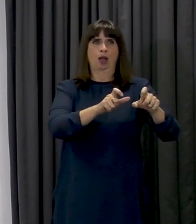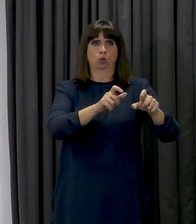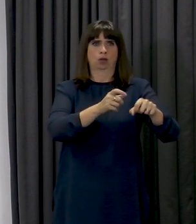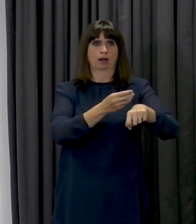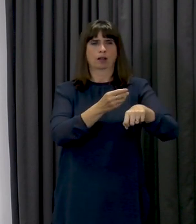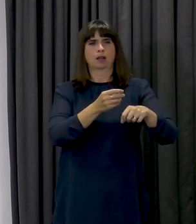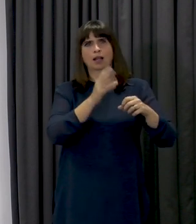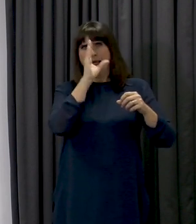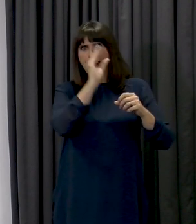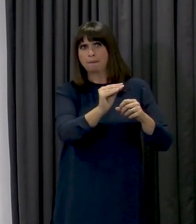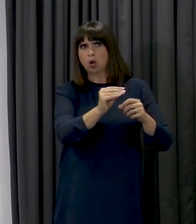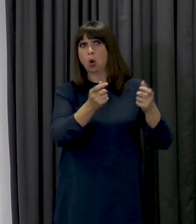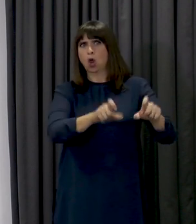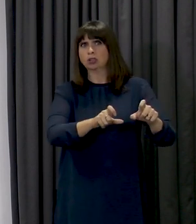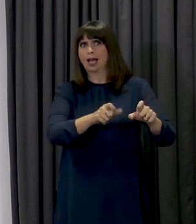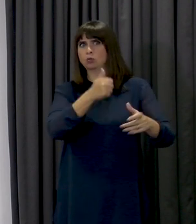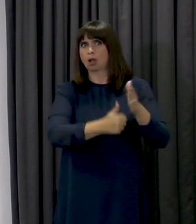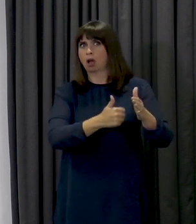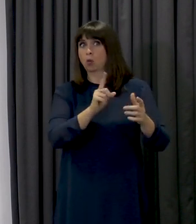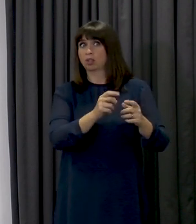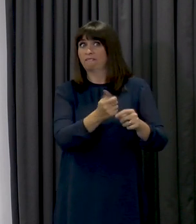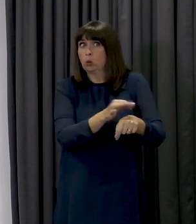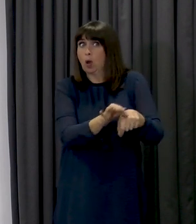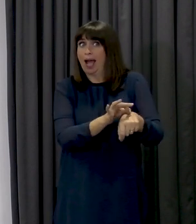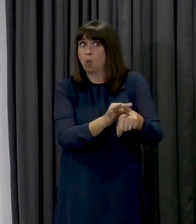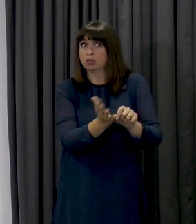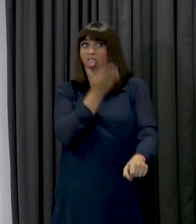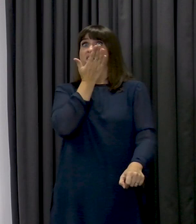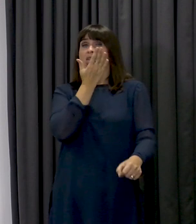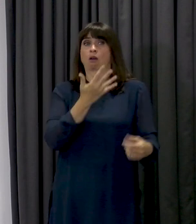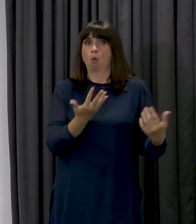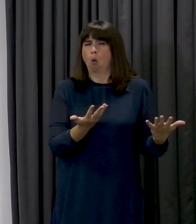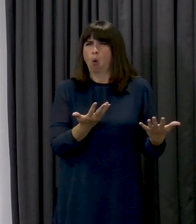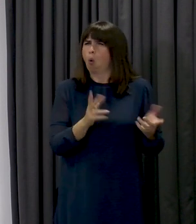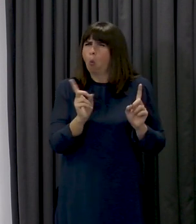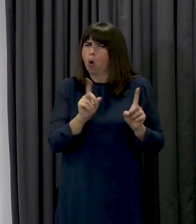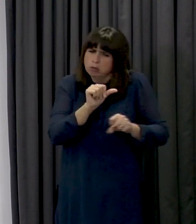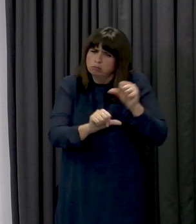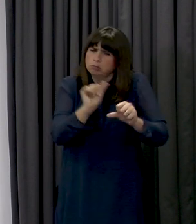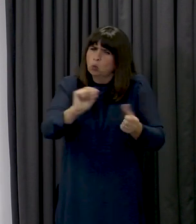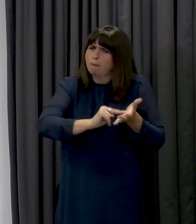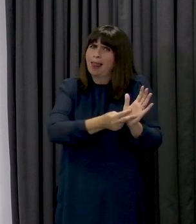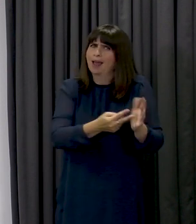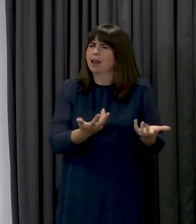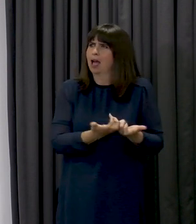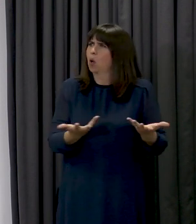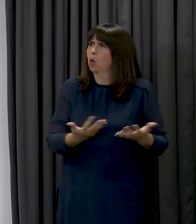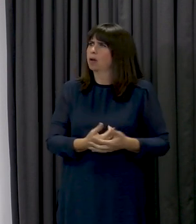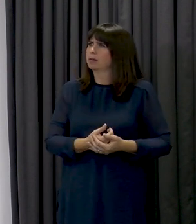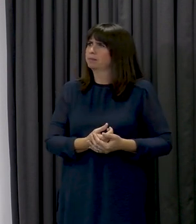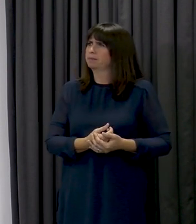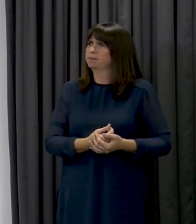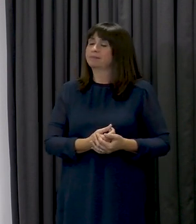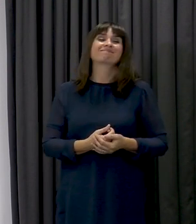you wouldn't, what is the right amount of time to give before putting an area into local lockdown? Well, Dan,